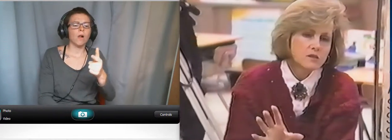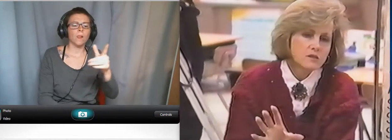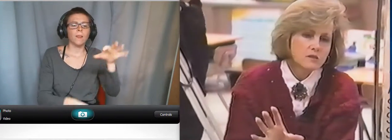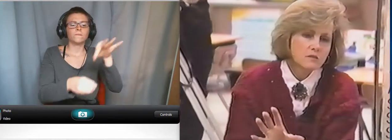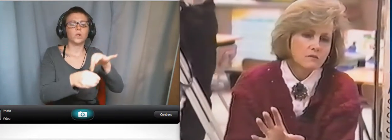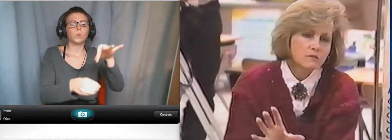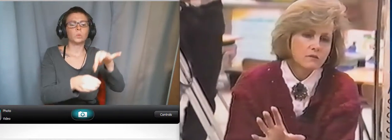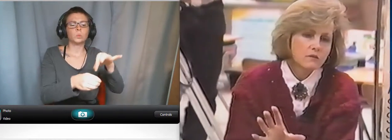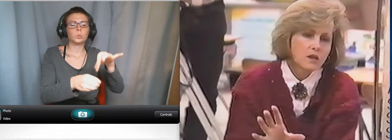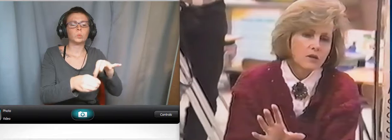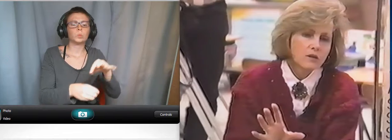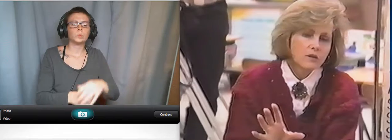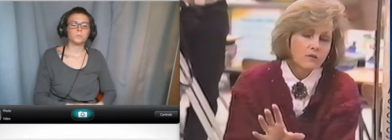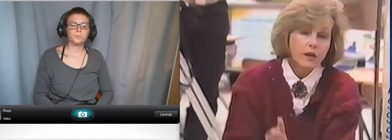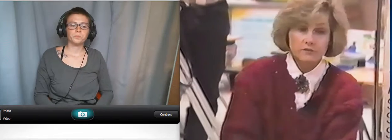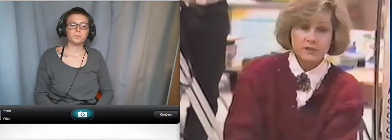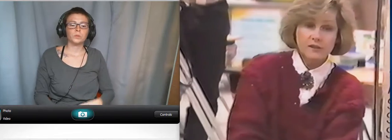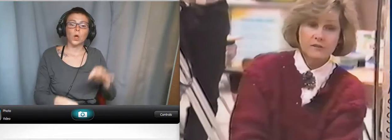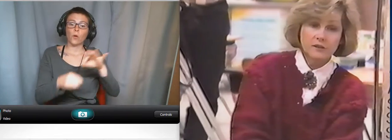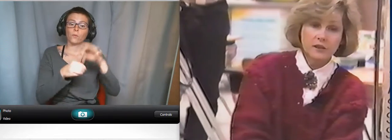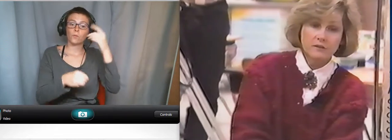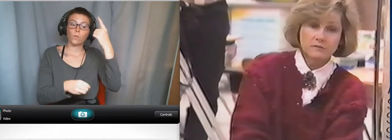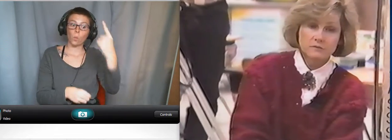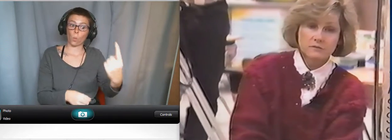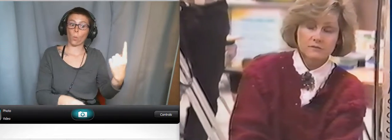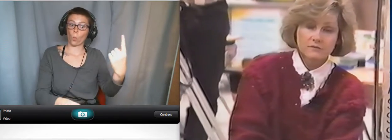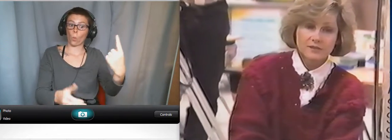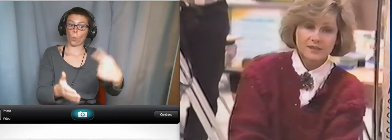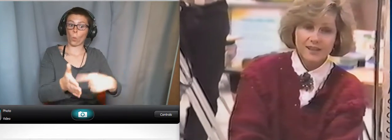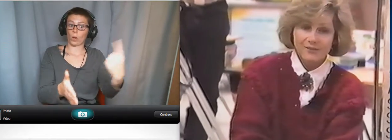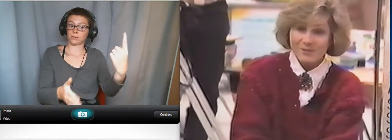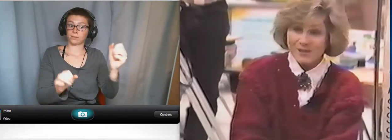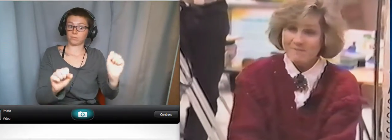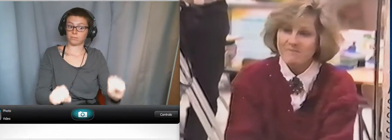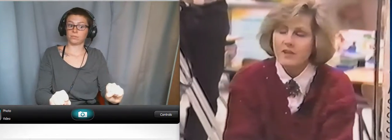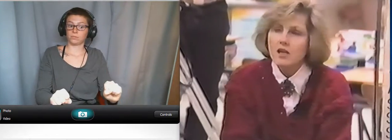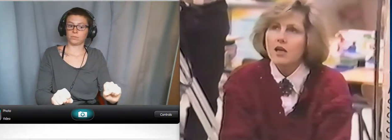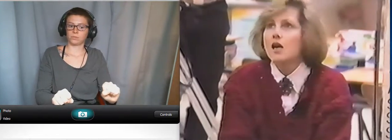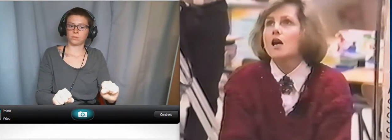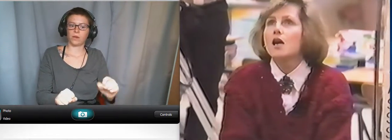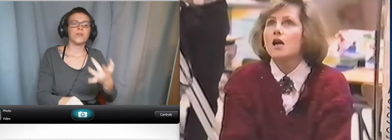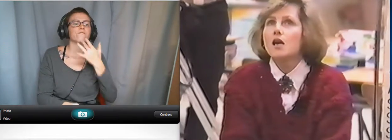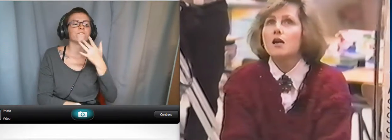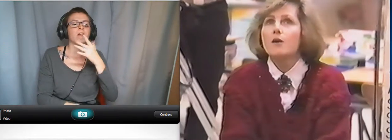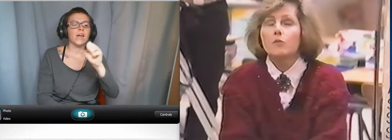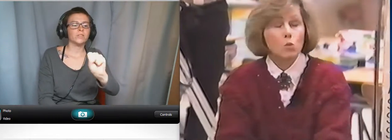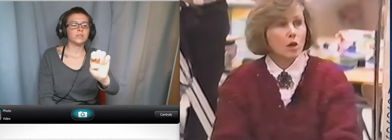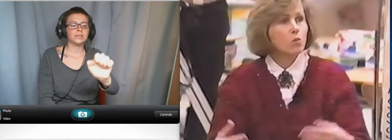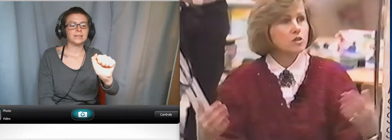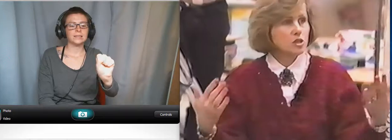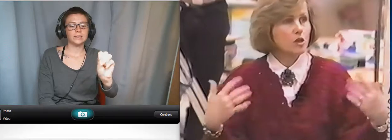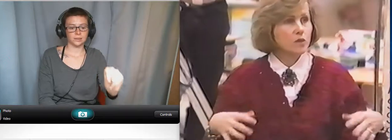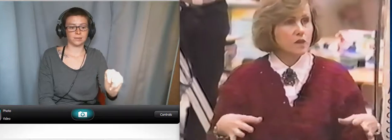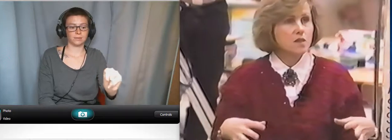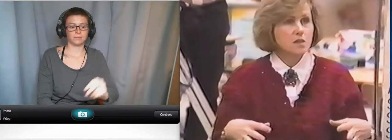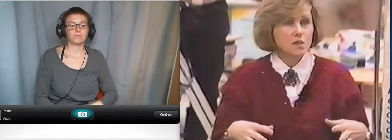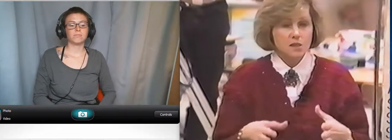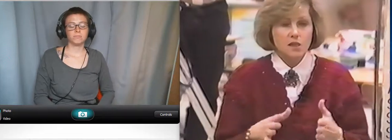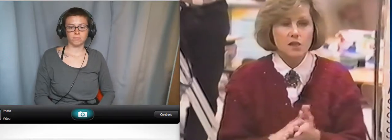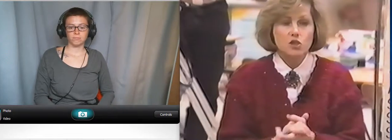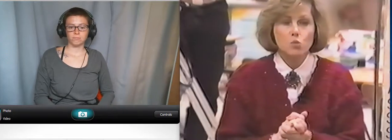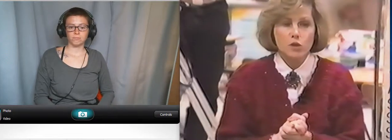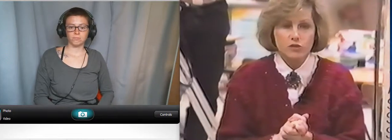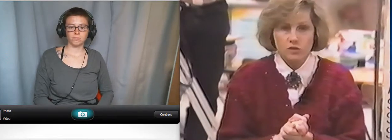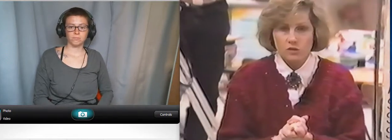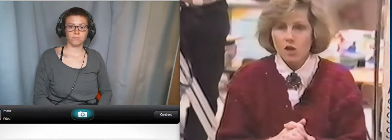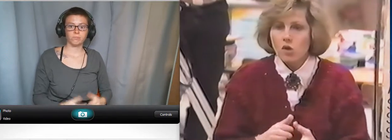favorite season. I haven't said anything yet. Okay, wait a minute. Well, we'll start with this